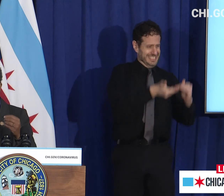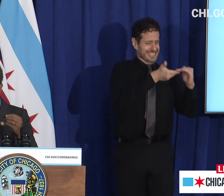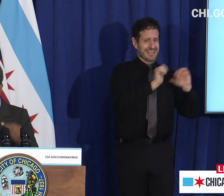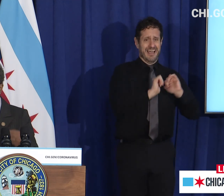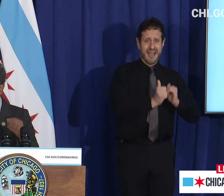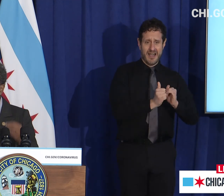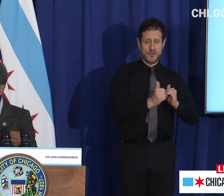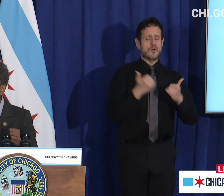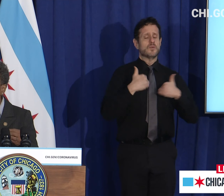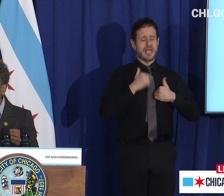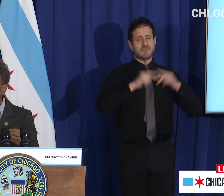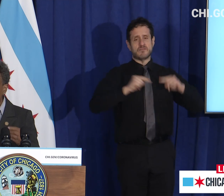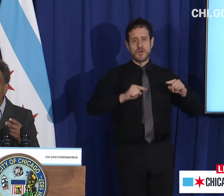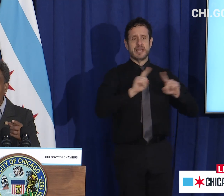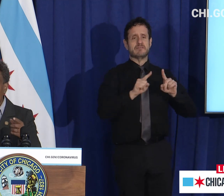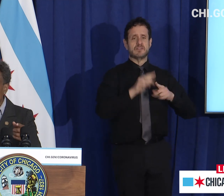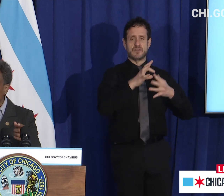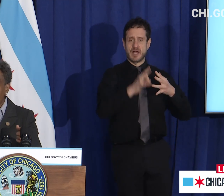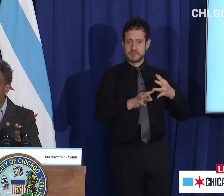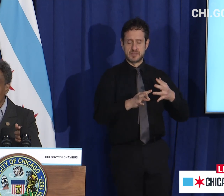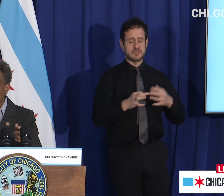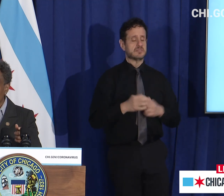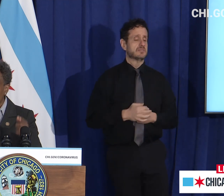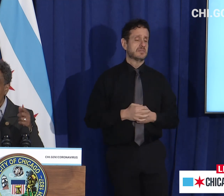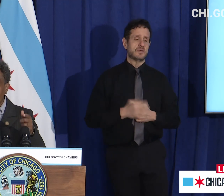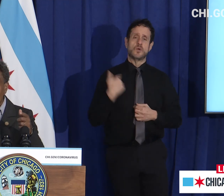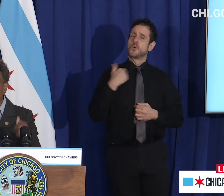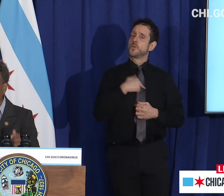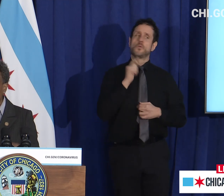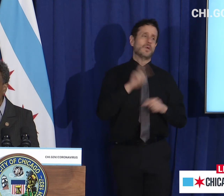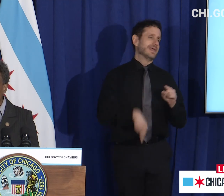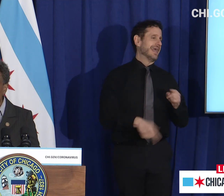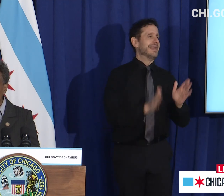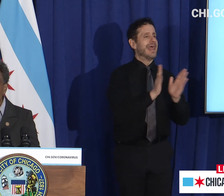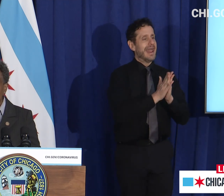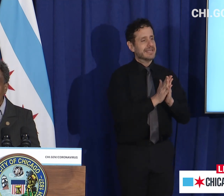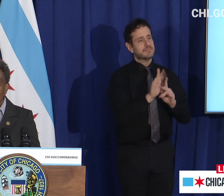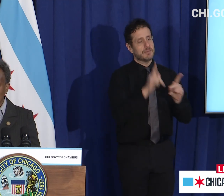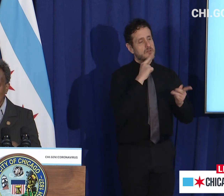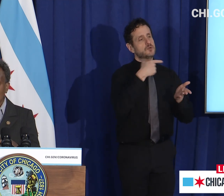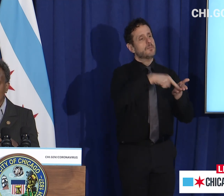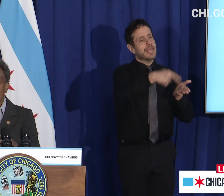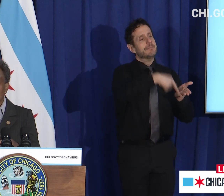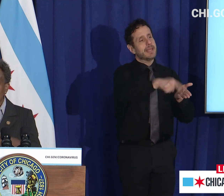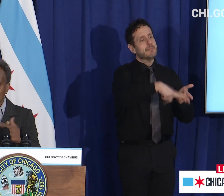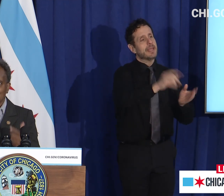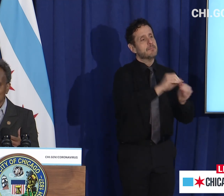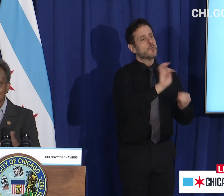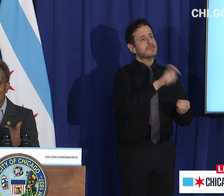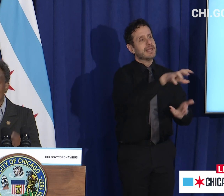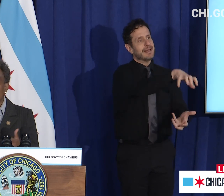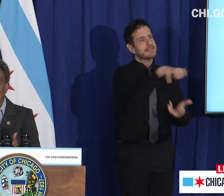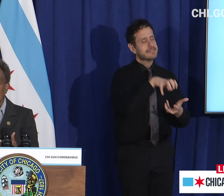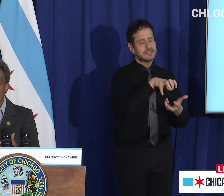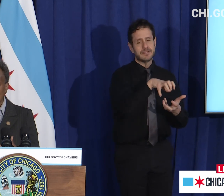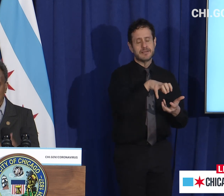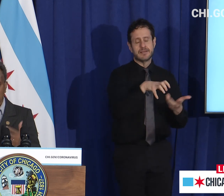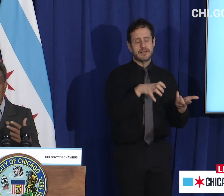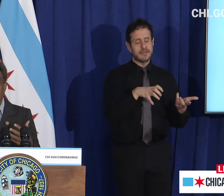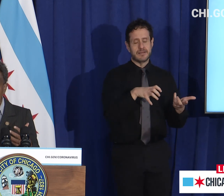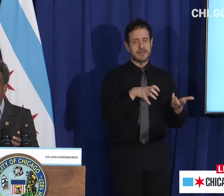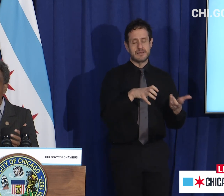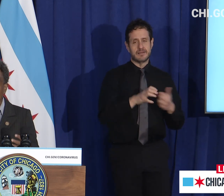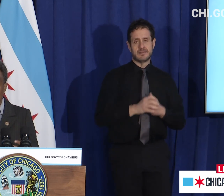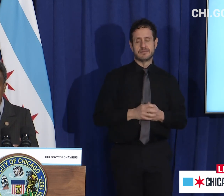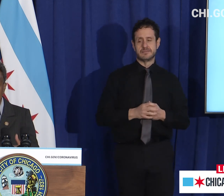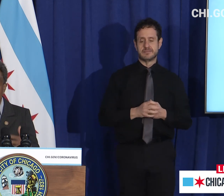internally first. We can't go to taxpayers and ask them for more and we pretend that the status quo, turning